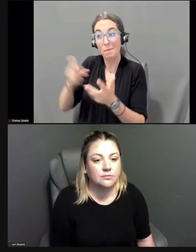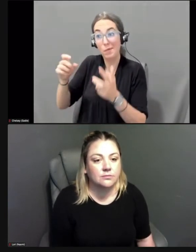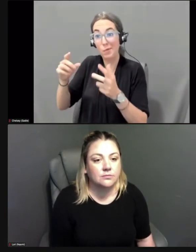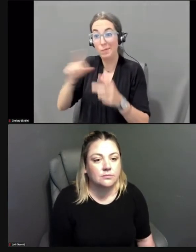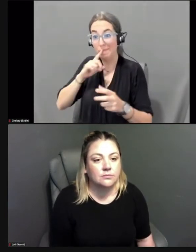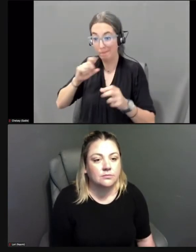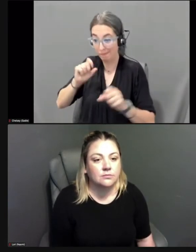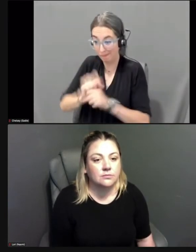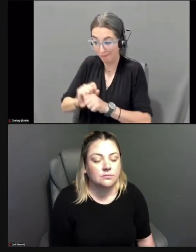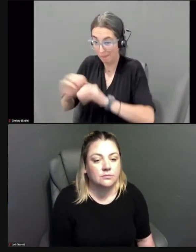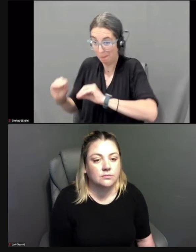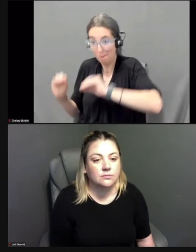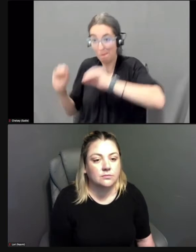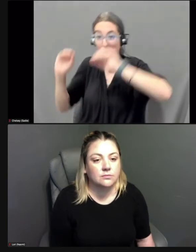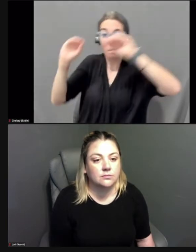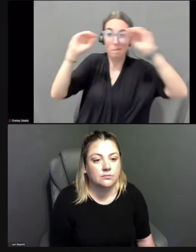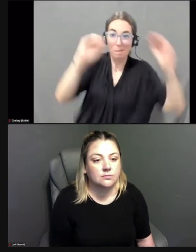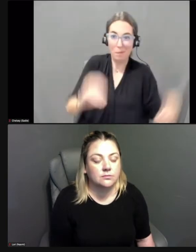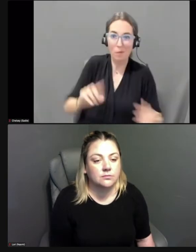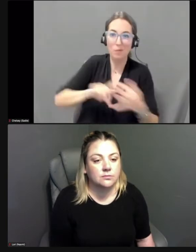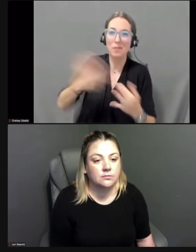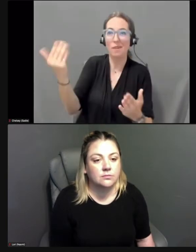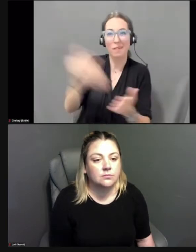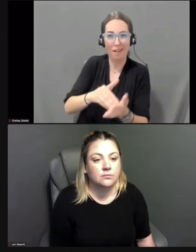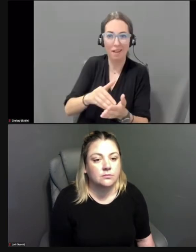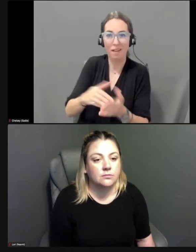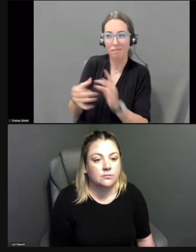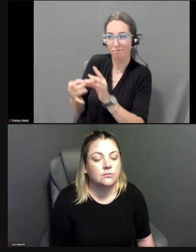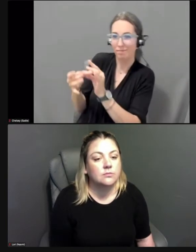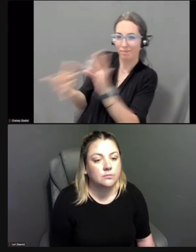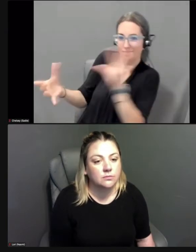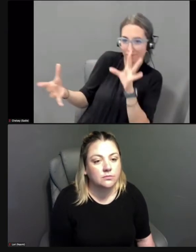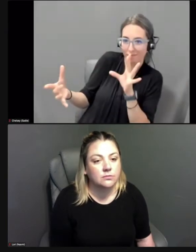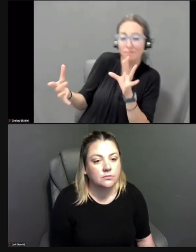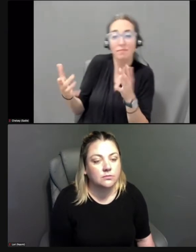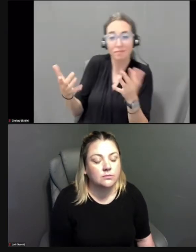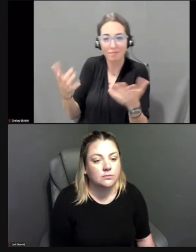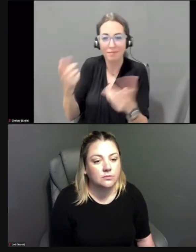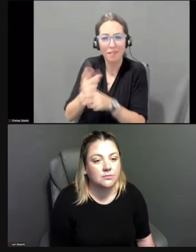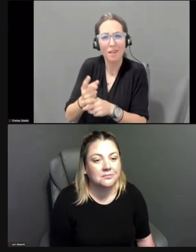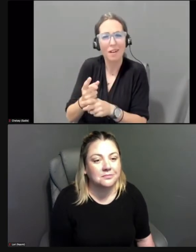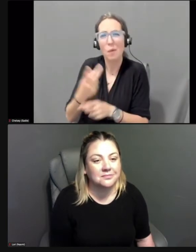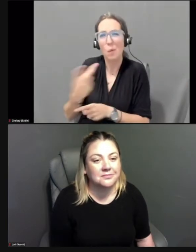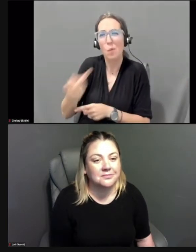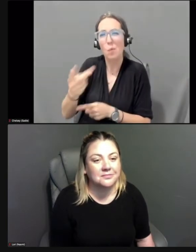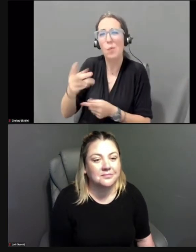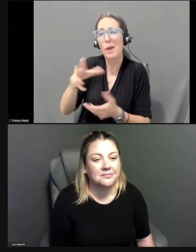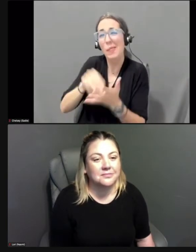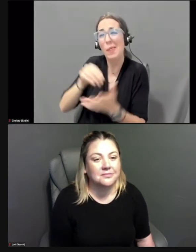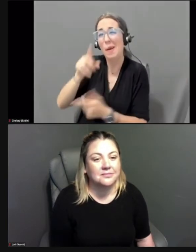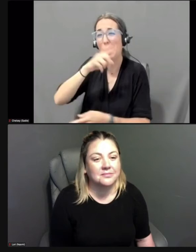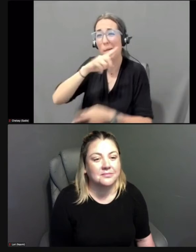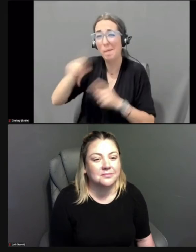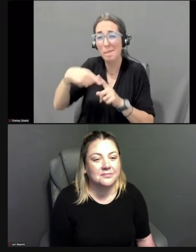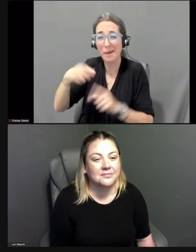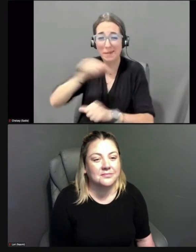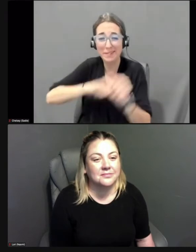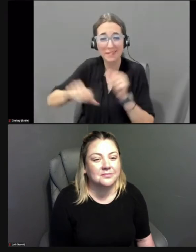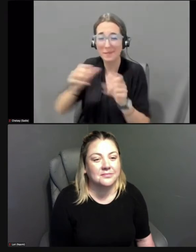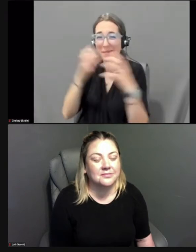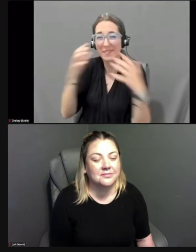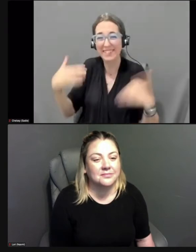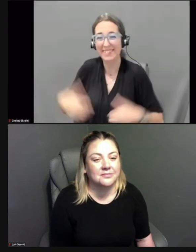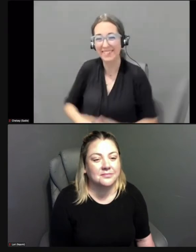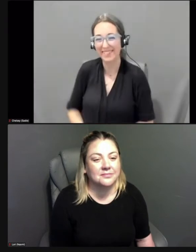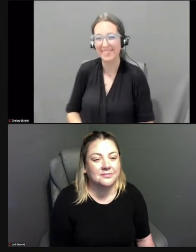or something to kind of just break free from that. That is so. See, we're learning all kinds of new things about each other today.